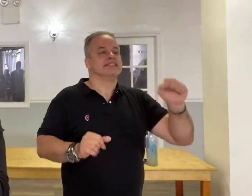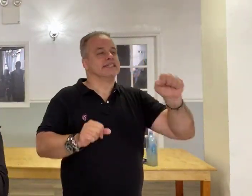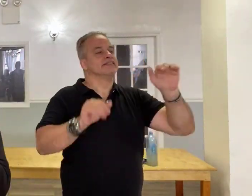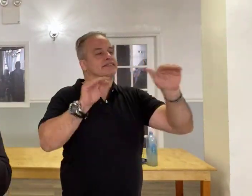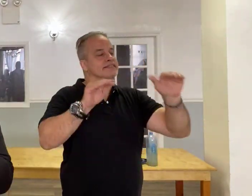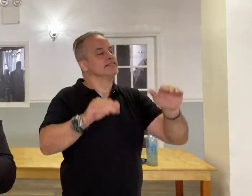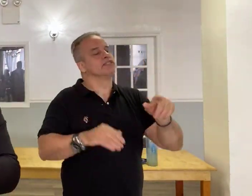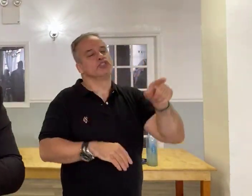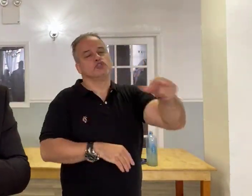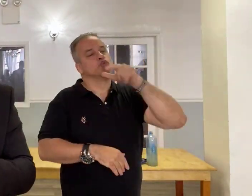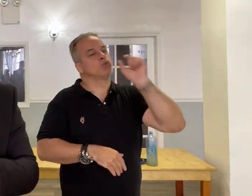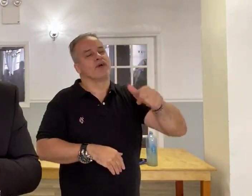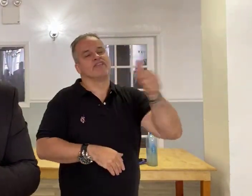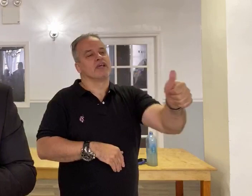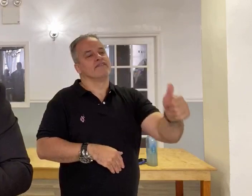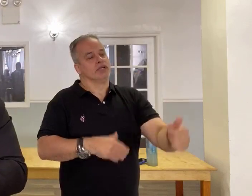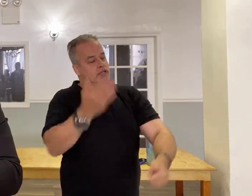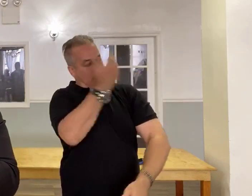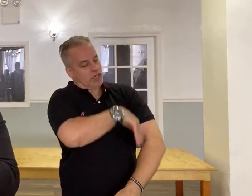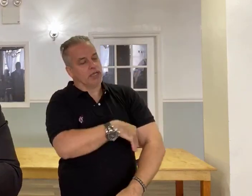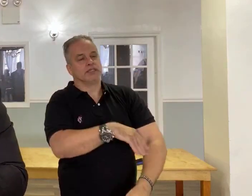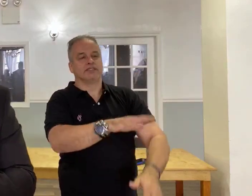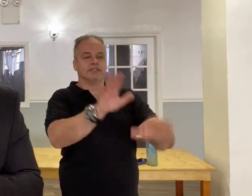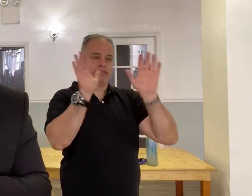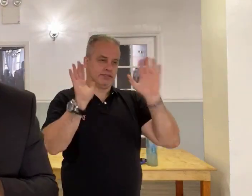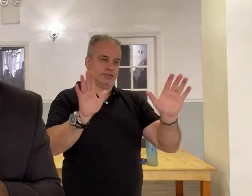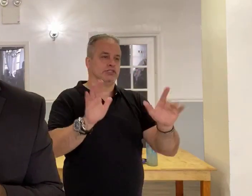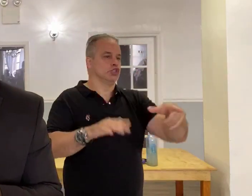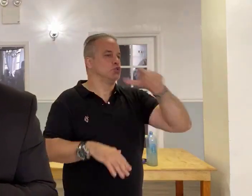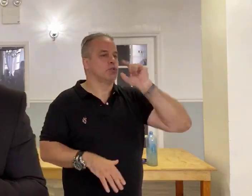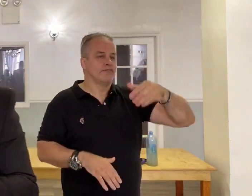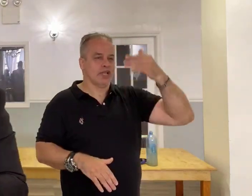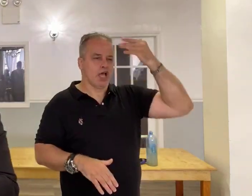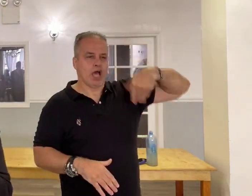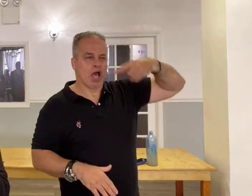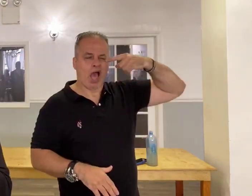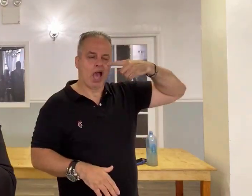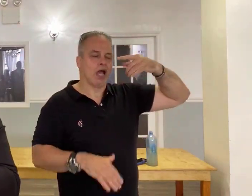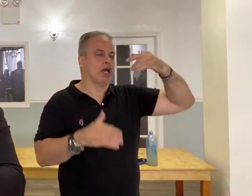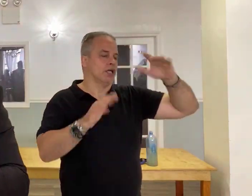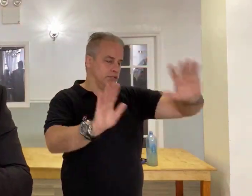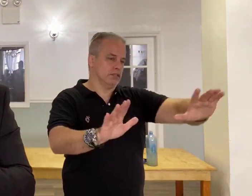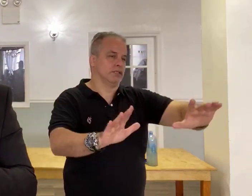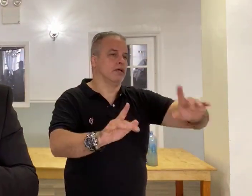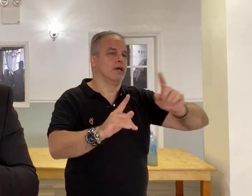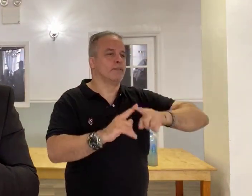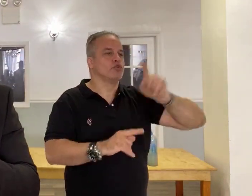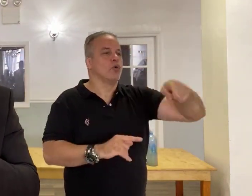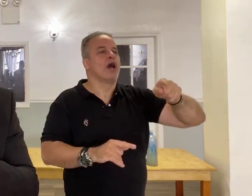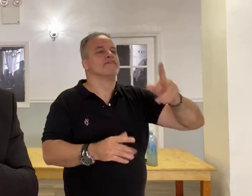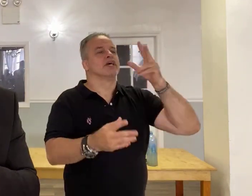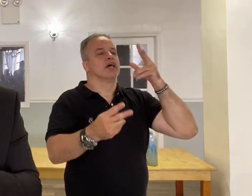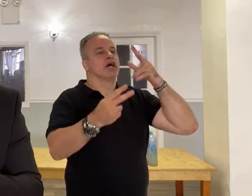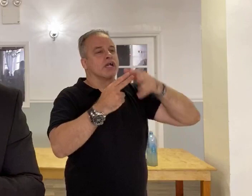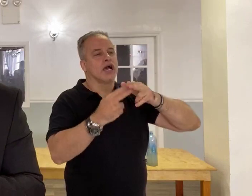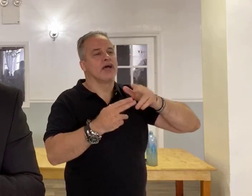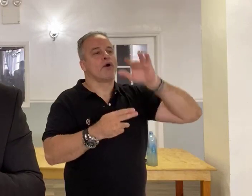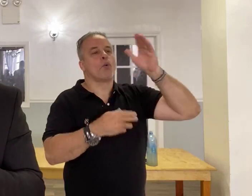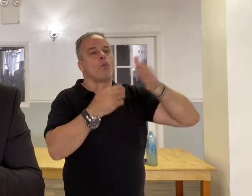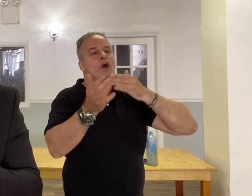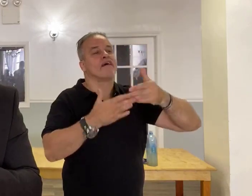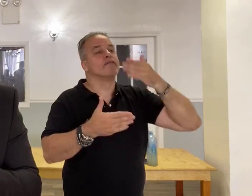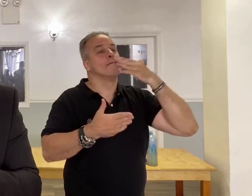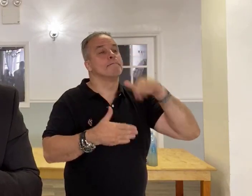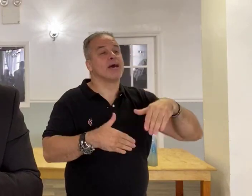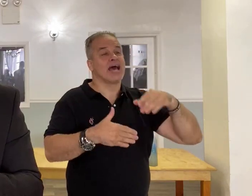eyes out. Amen. By the way, there's a great man of God, great music pastor,